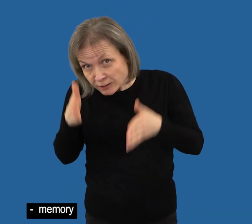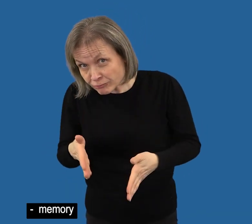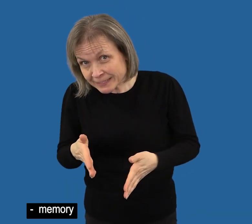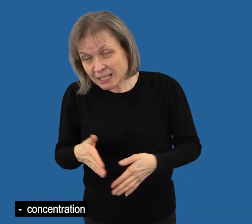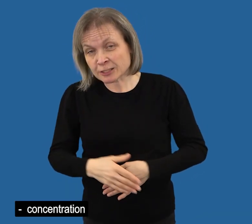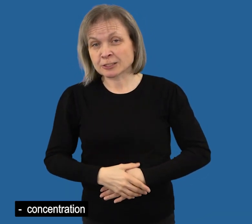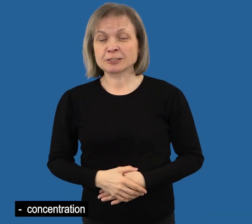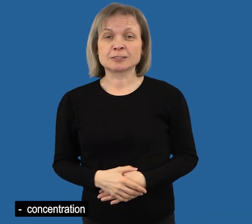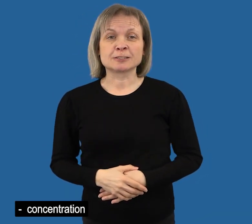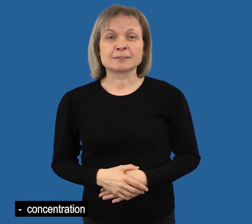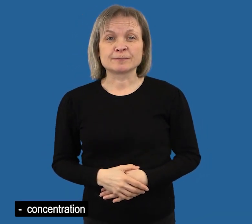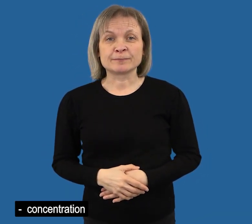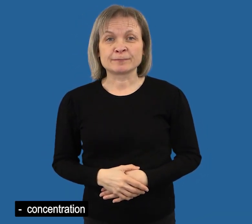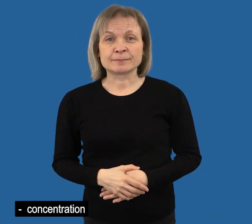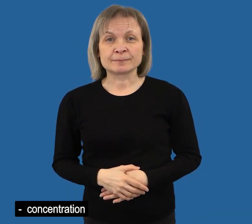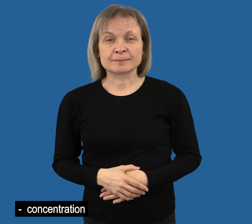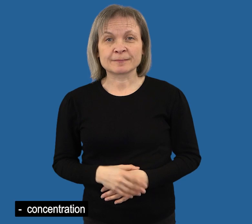Memory, concentration.